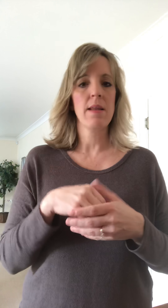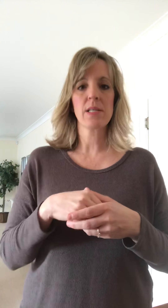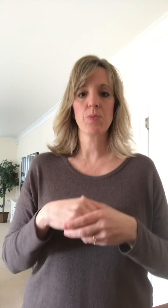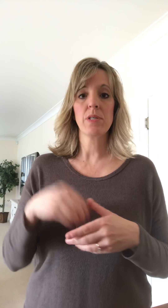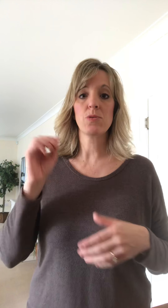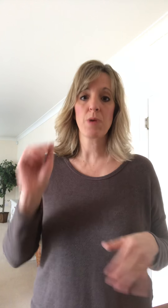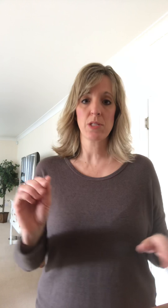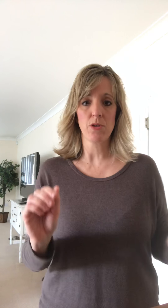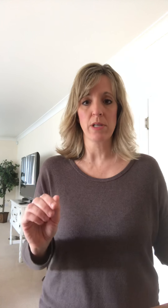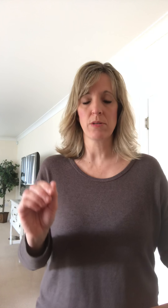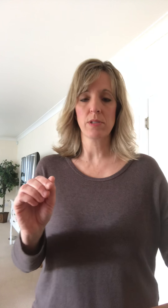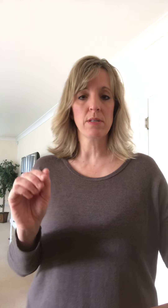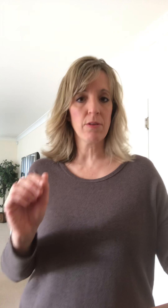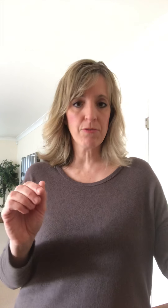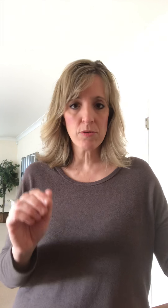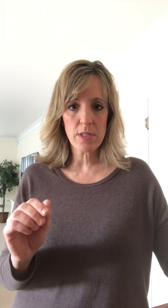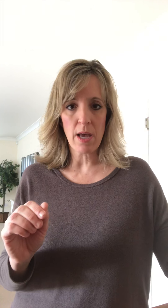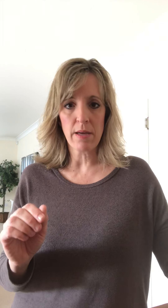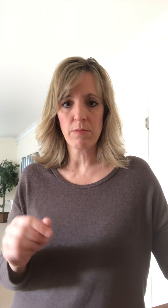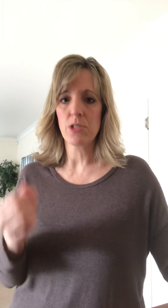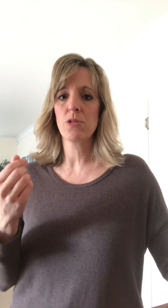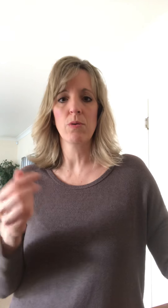next one is restaurant. So it's another food sign, so it'll